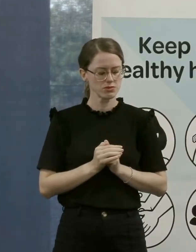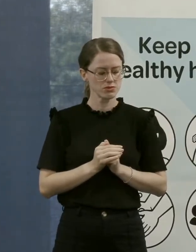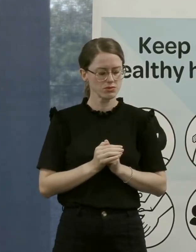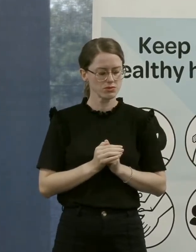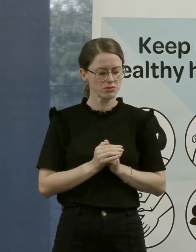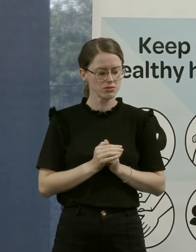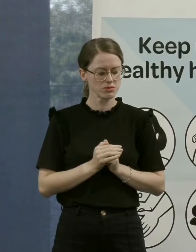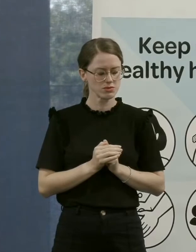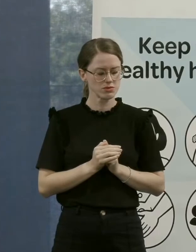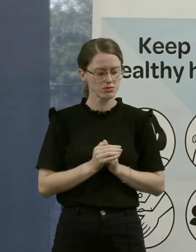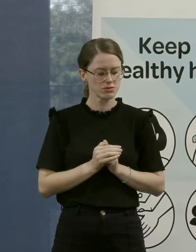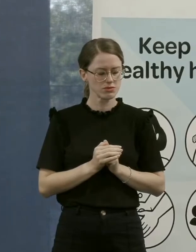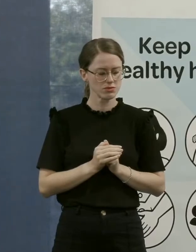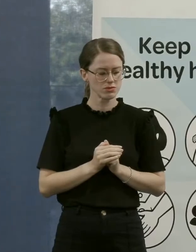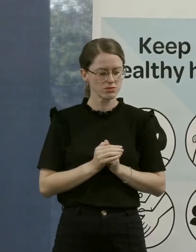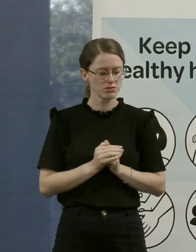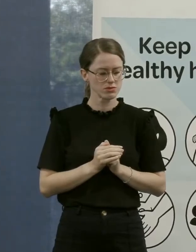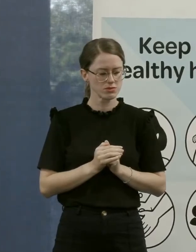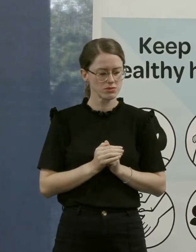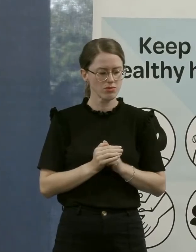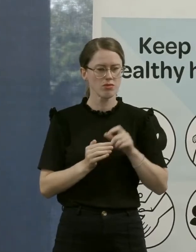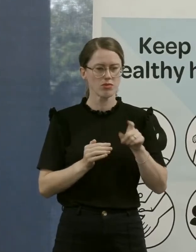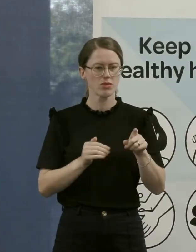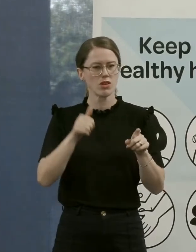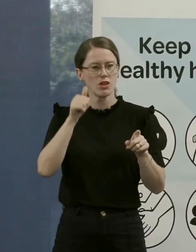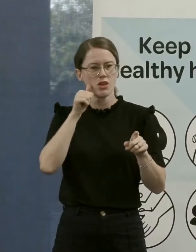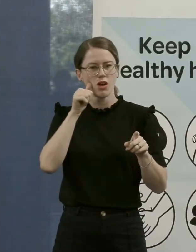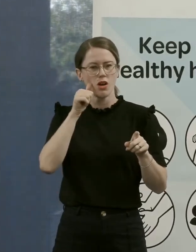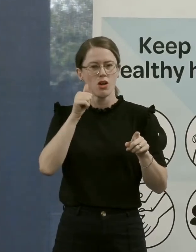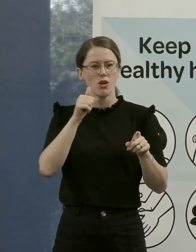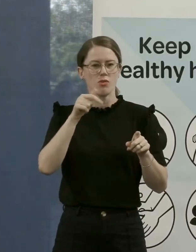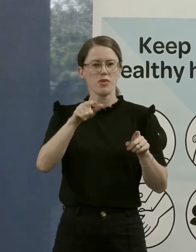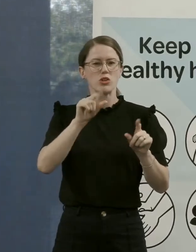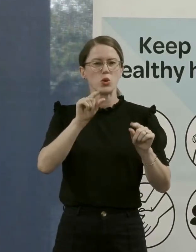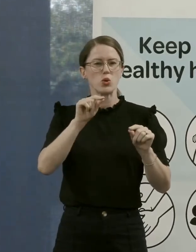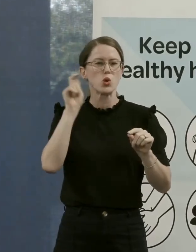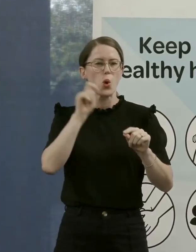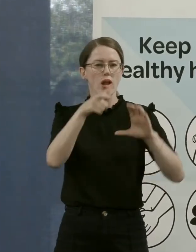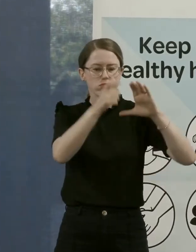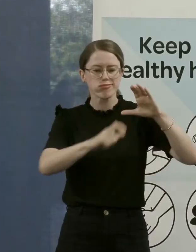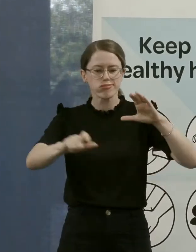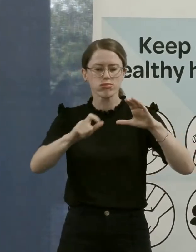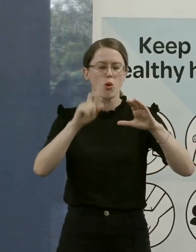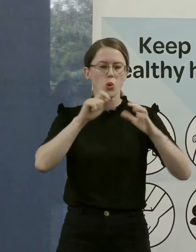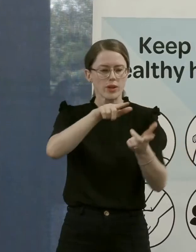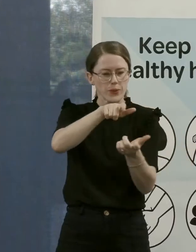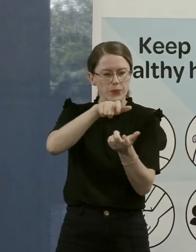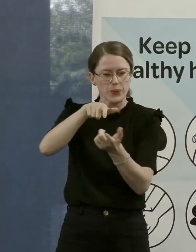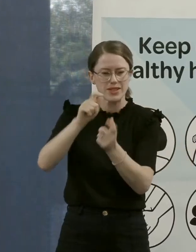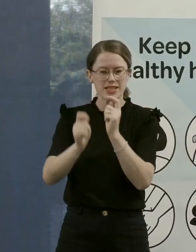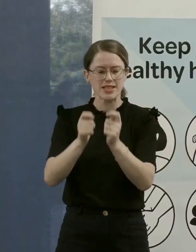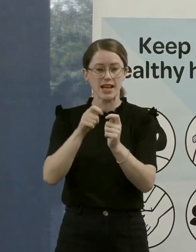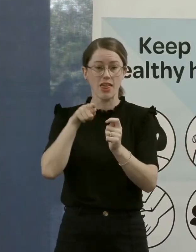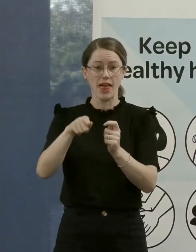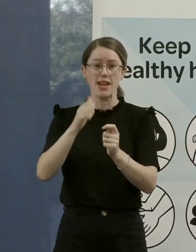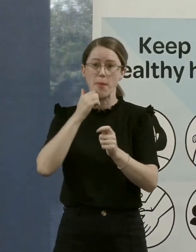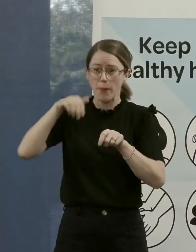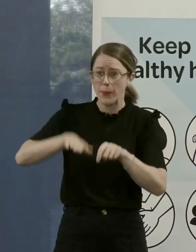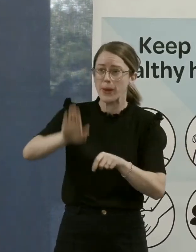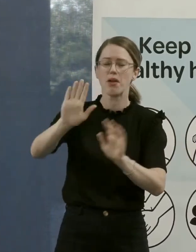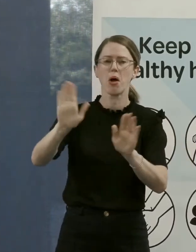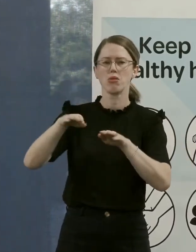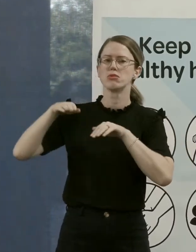in the quantity of virus found in wastewater testing in the northern region as yet. It's still level. And likewise, the